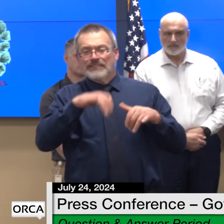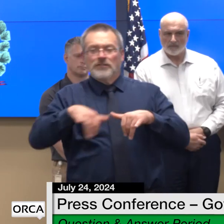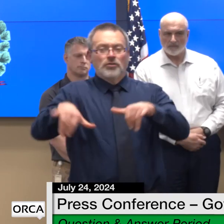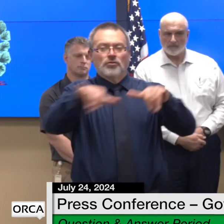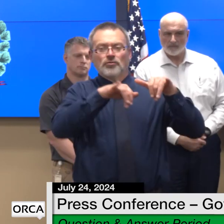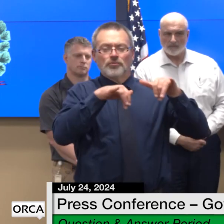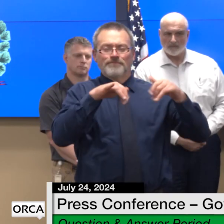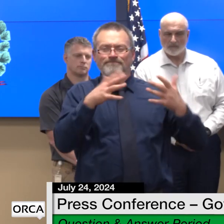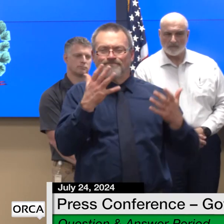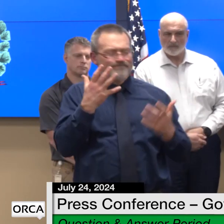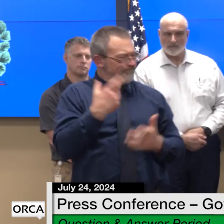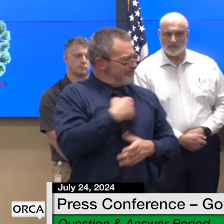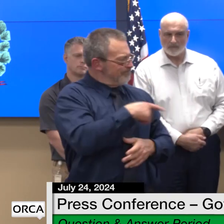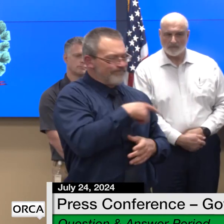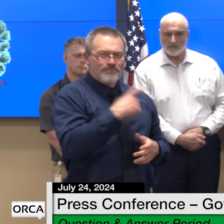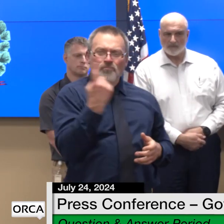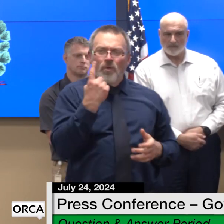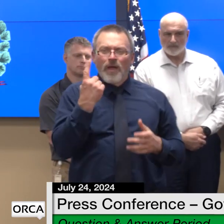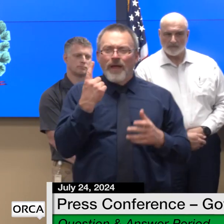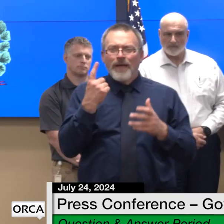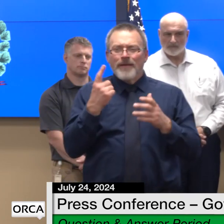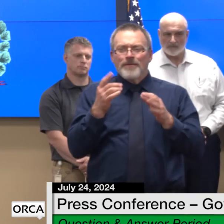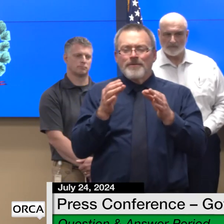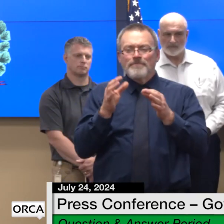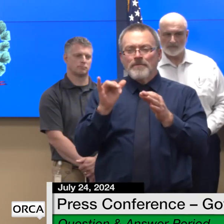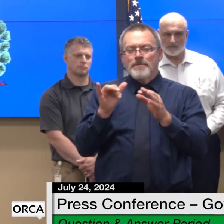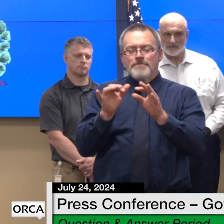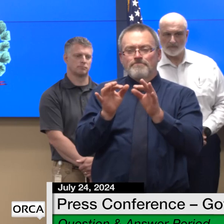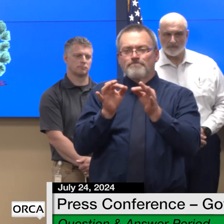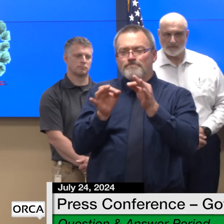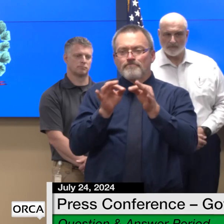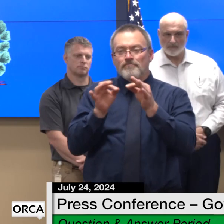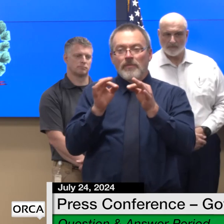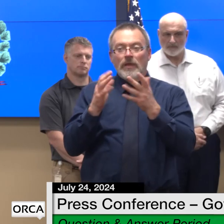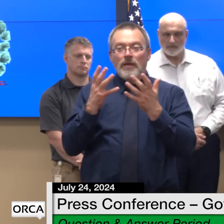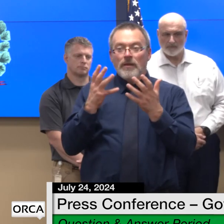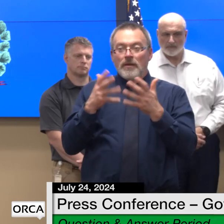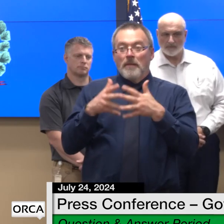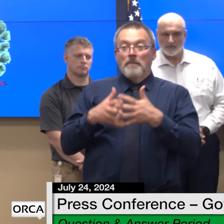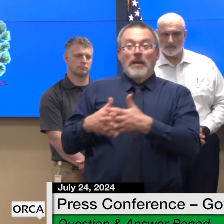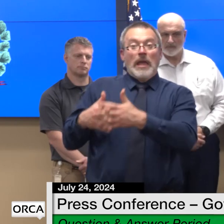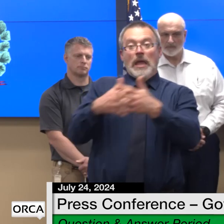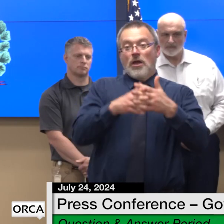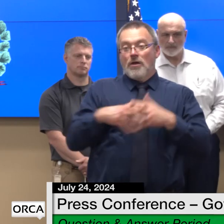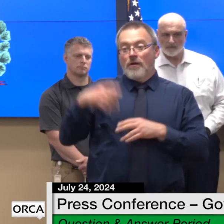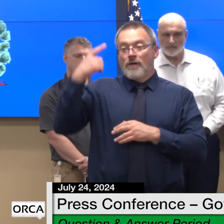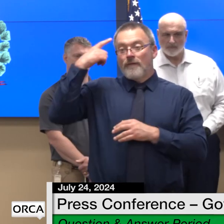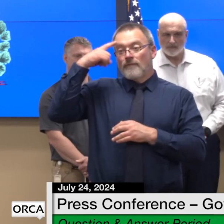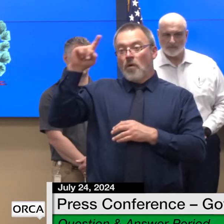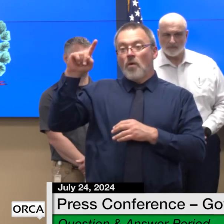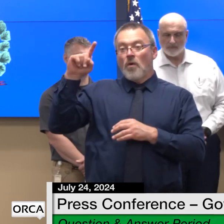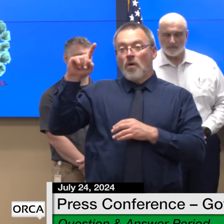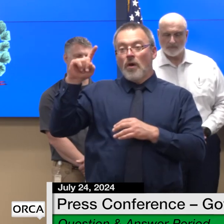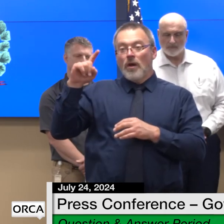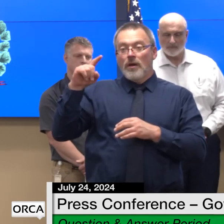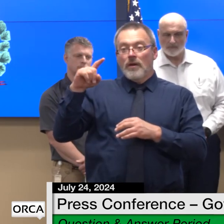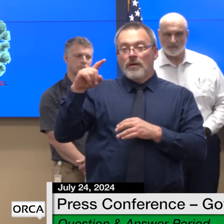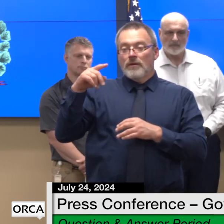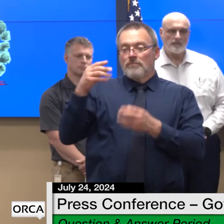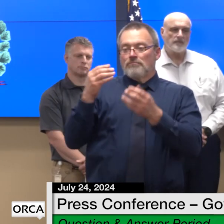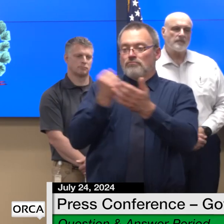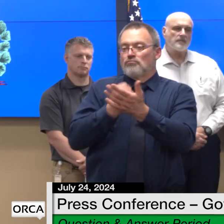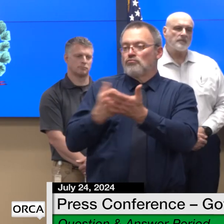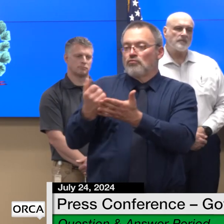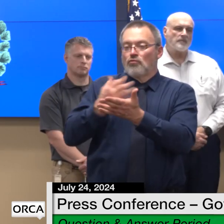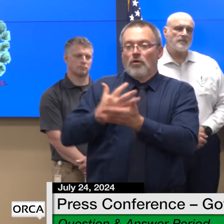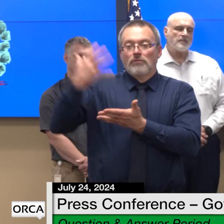alleging misinformation by stakeholders, including Americans for Prosperity, on the impact that the Affordable